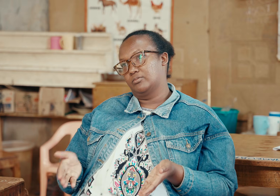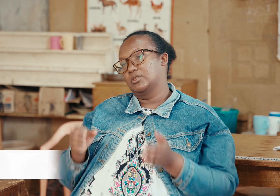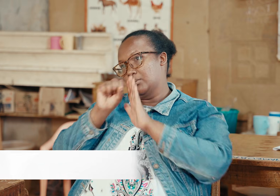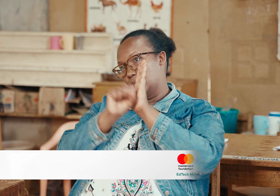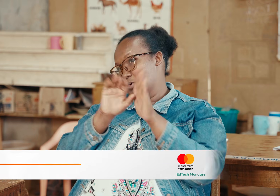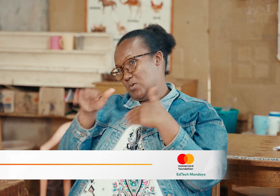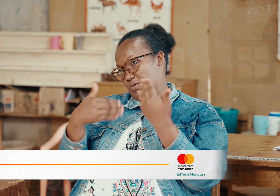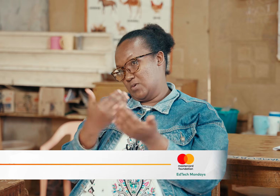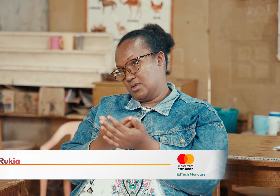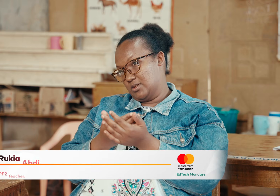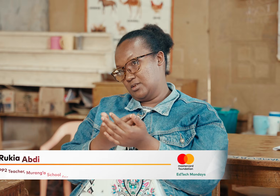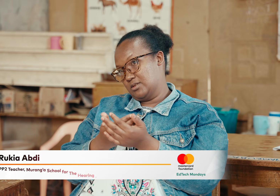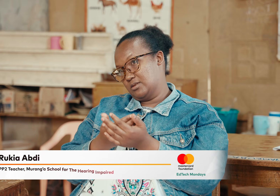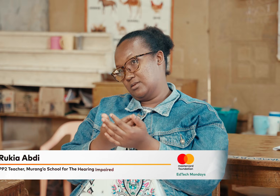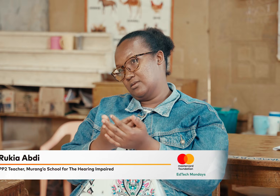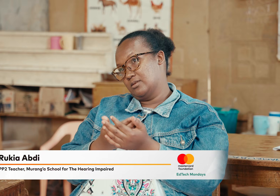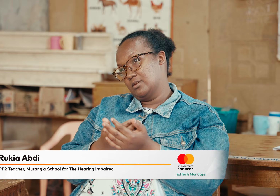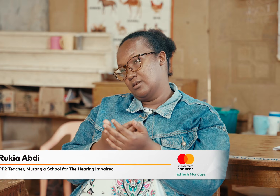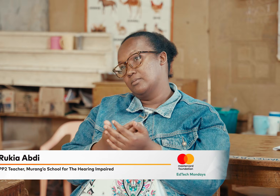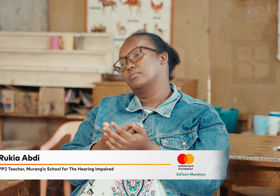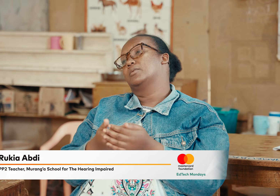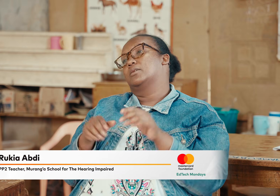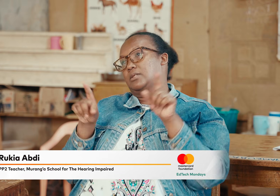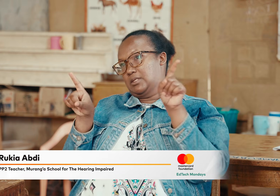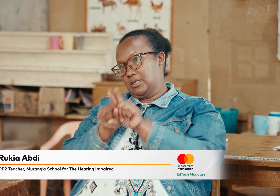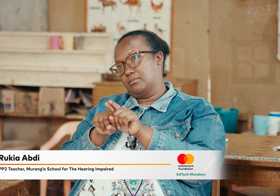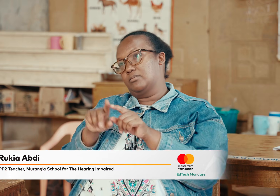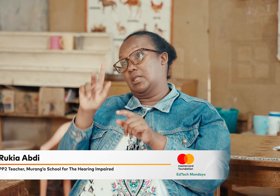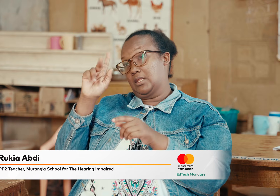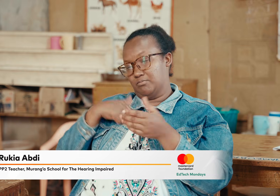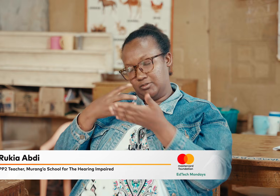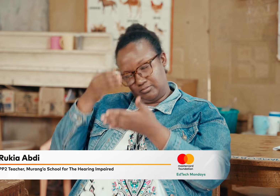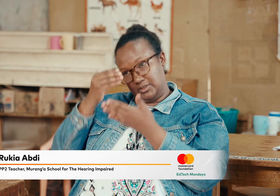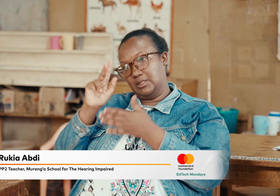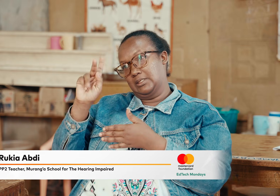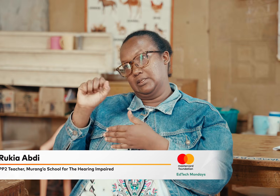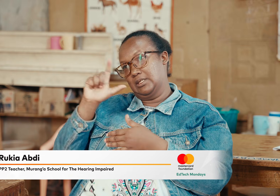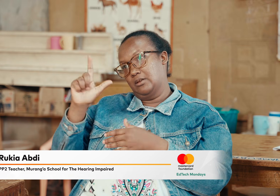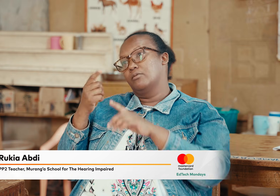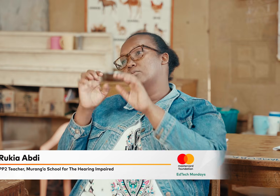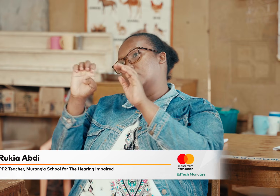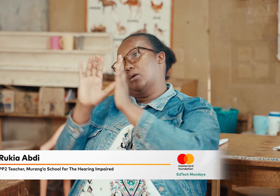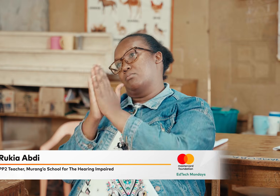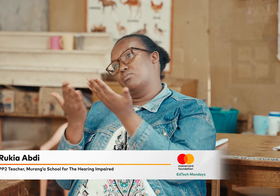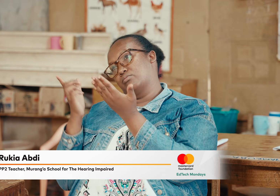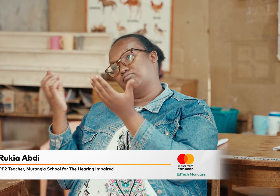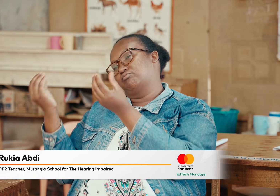here, and I teach all the subjects. And at the same time, I have also been trained in KSL